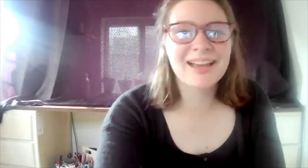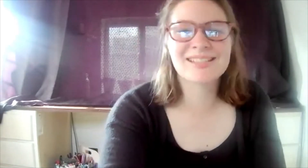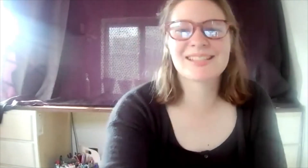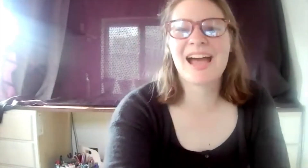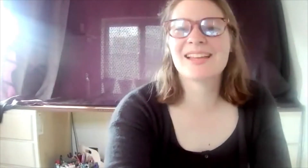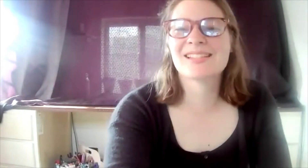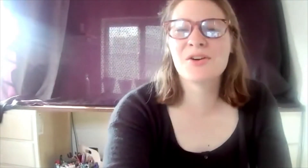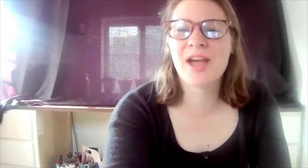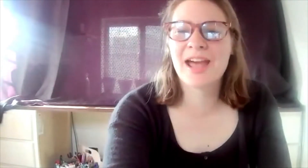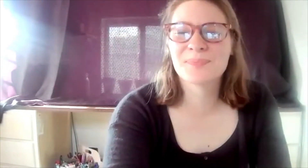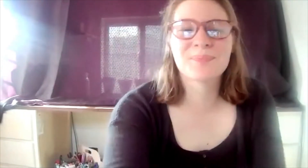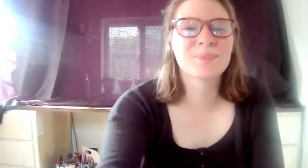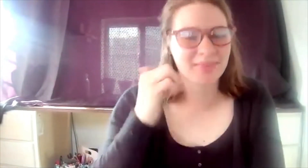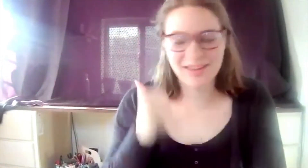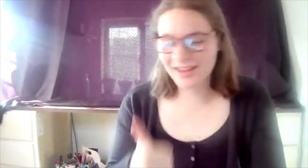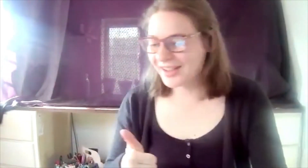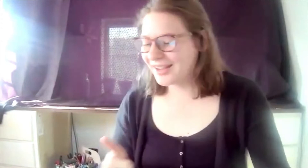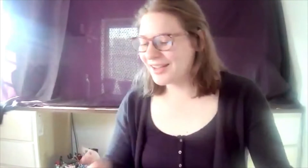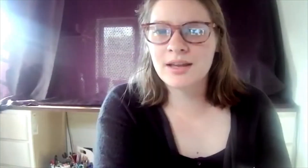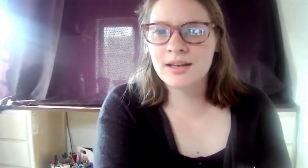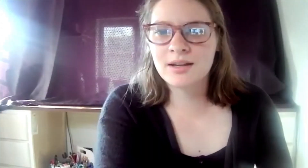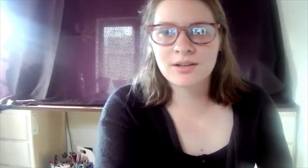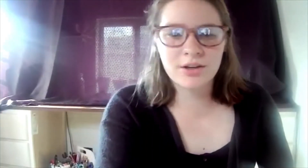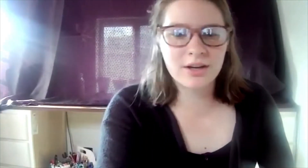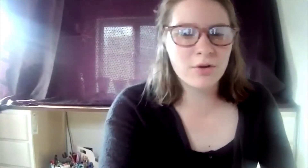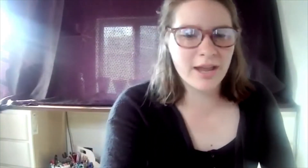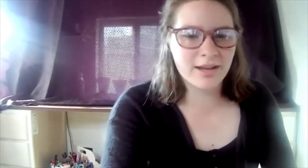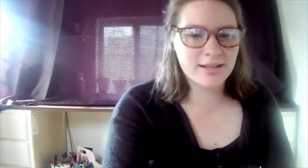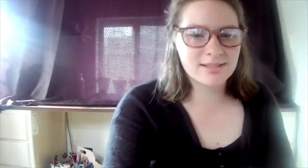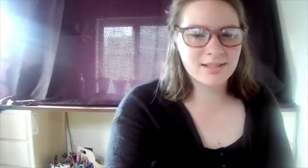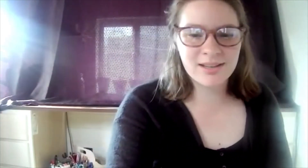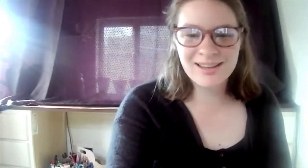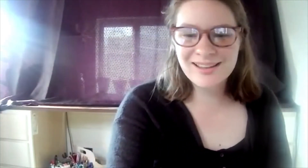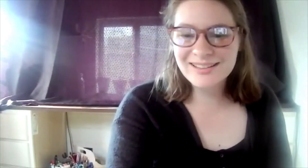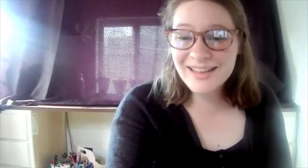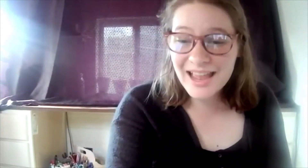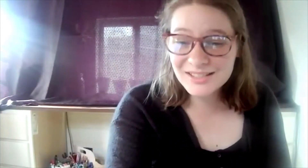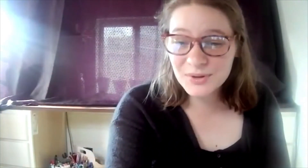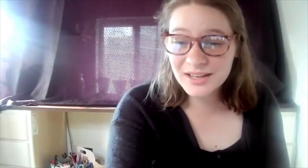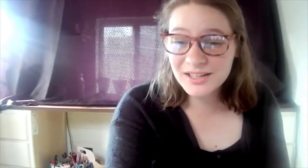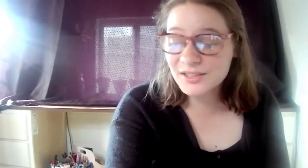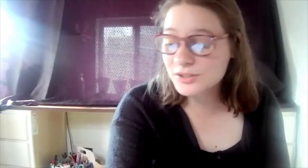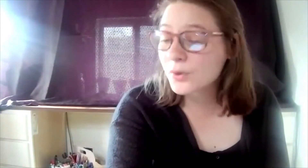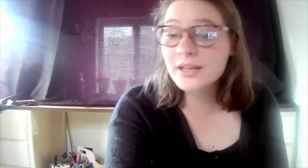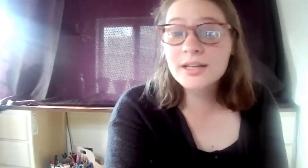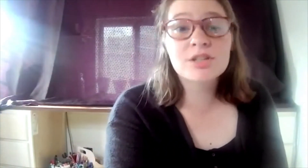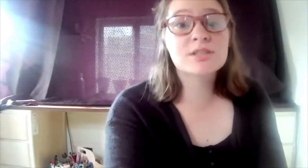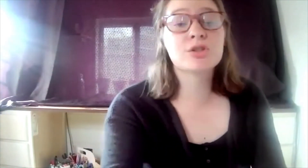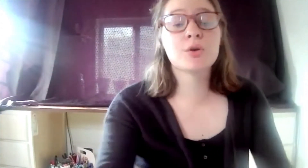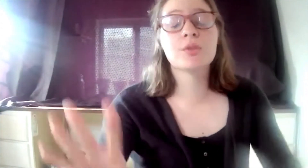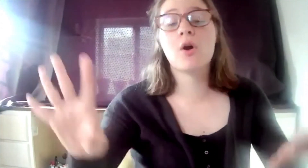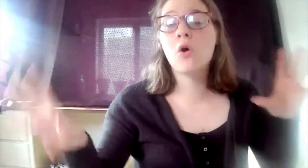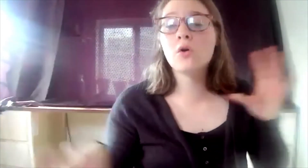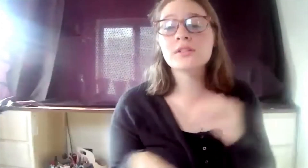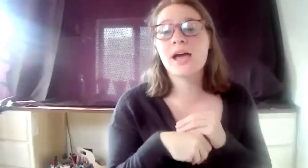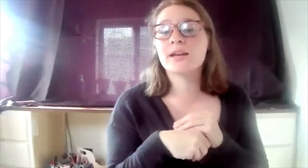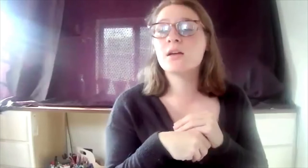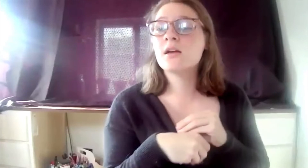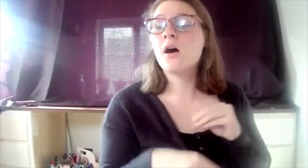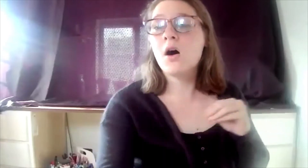Nice, guys. Okay. Good. Okay, guys. Next, we're gonna just do the whole sign